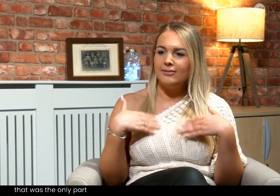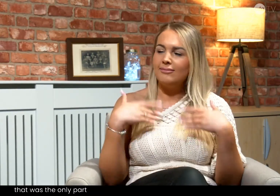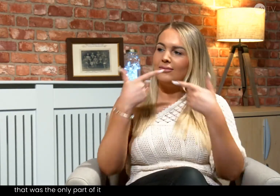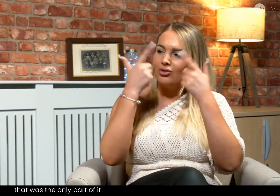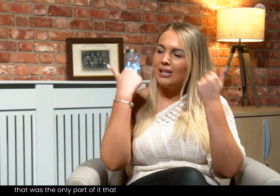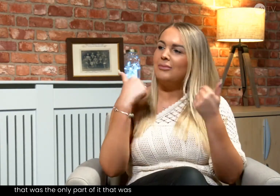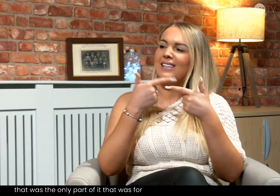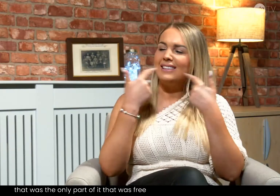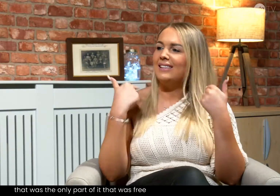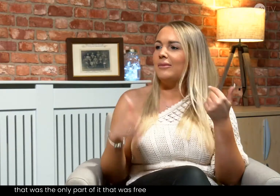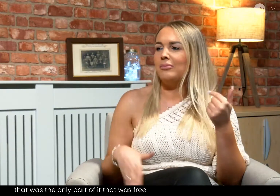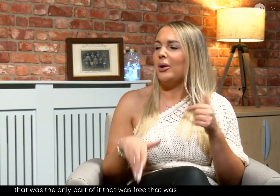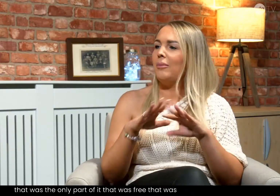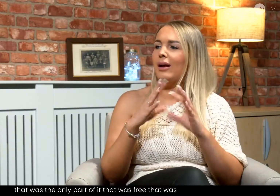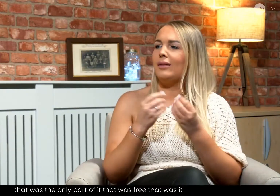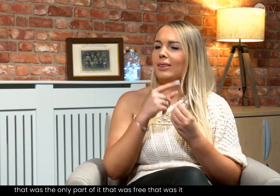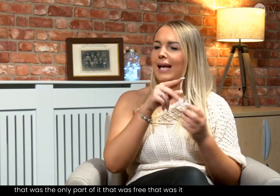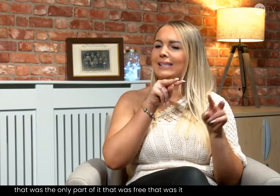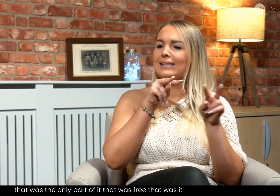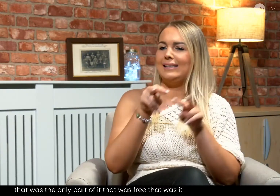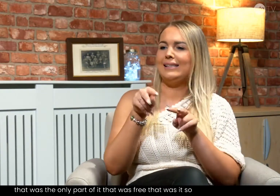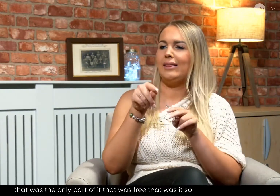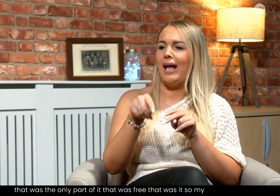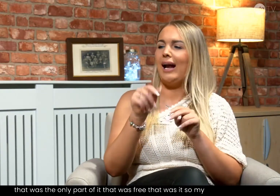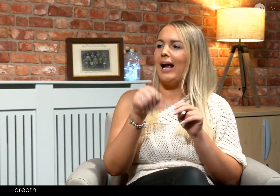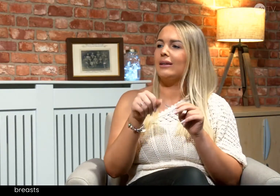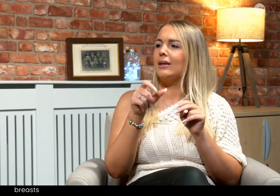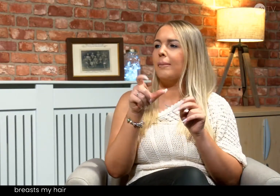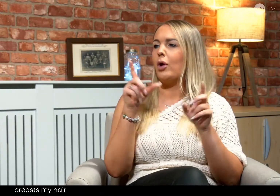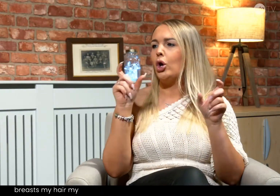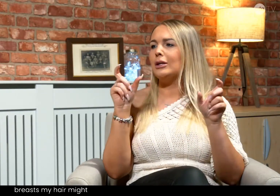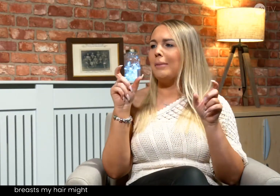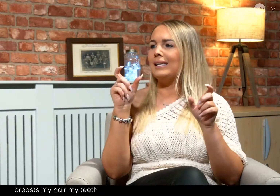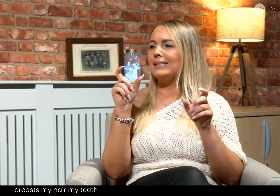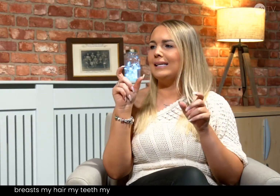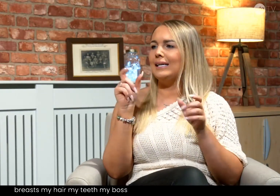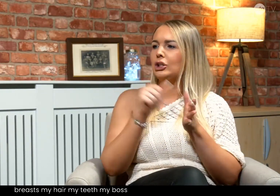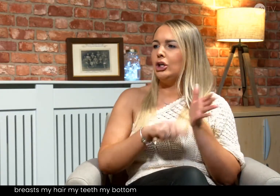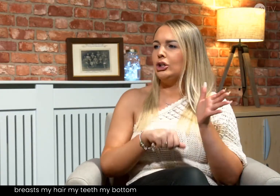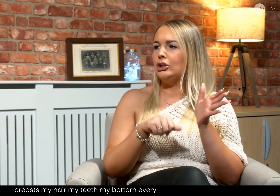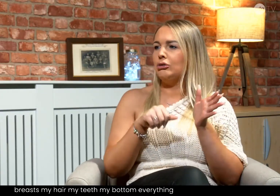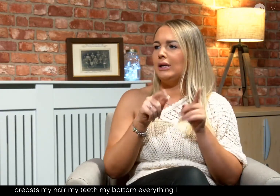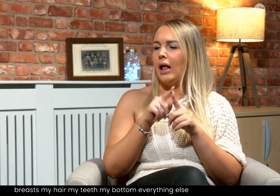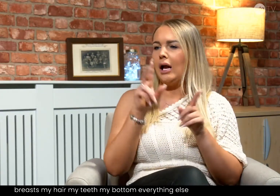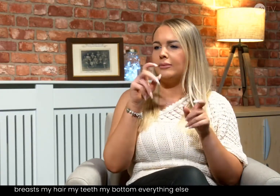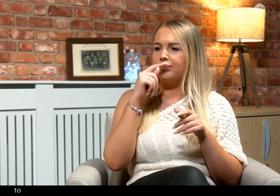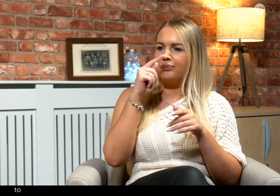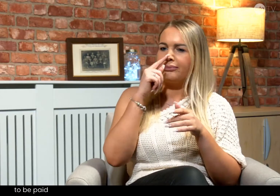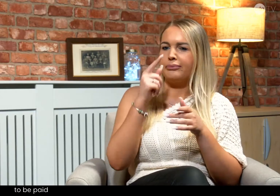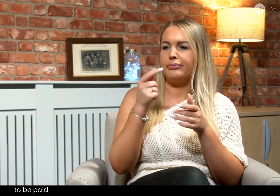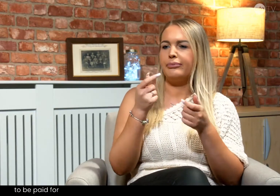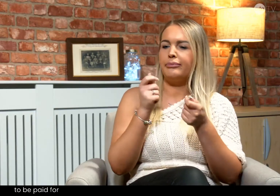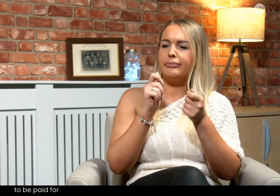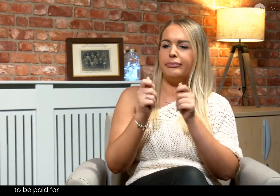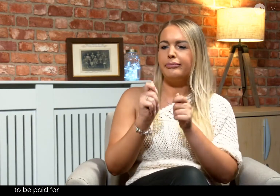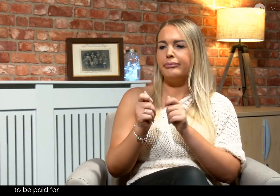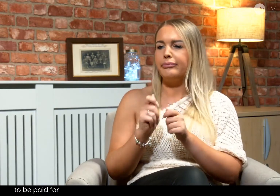it. So my breasts, my hair, my teeth, my bottom, everything else had to be paid for, what they call the